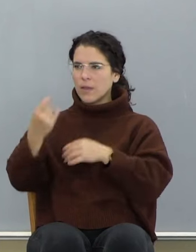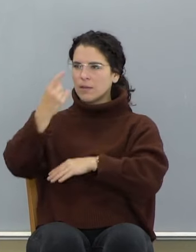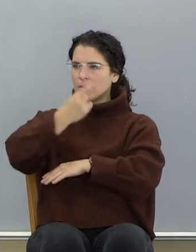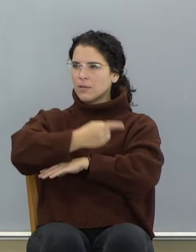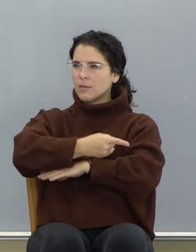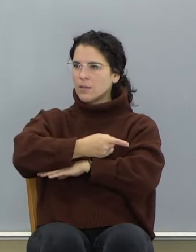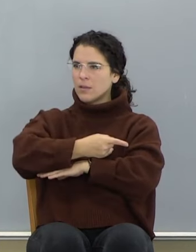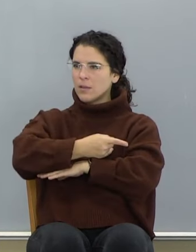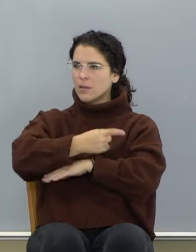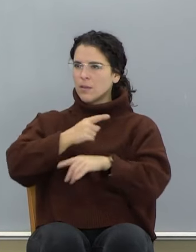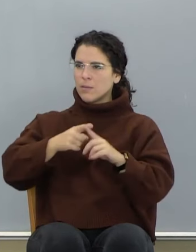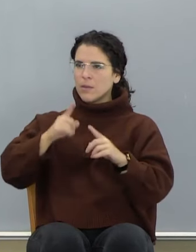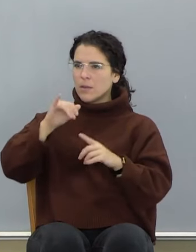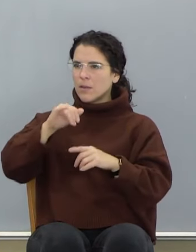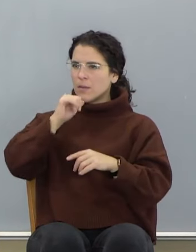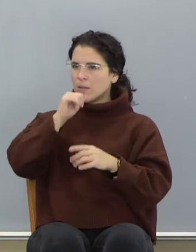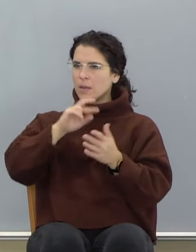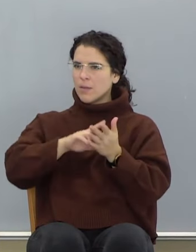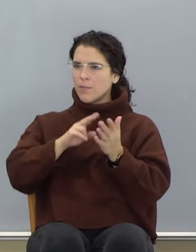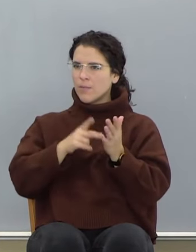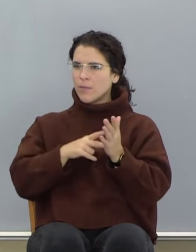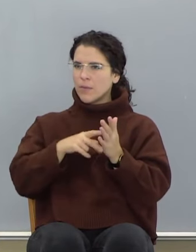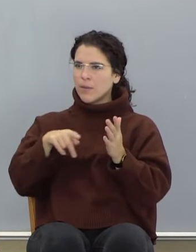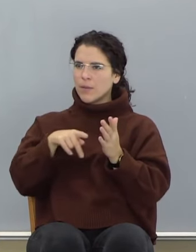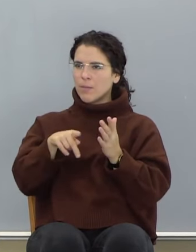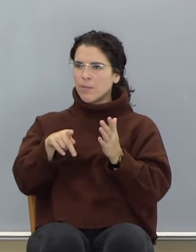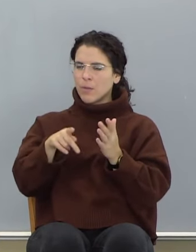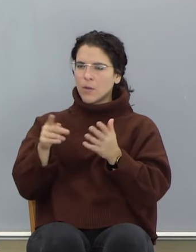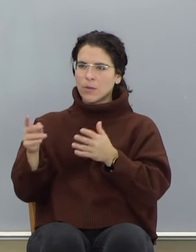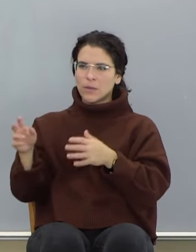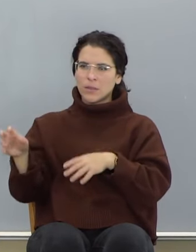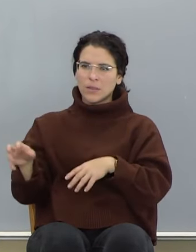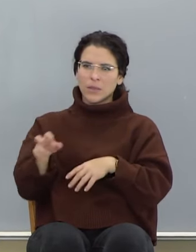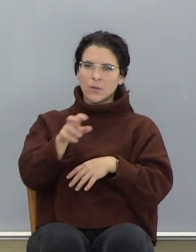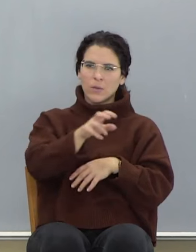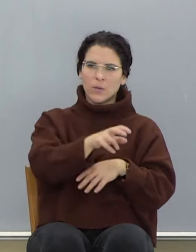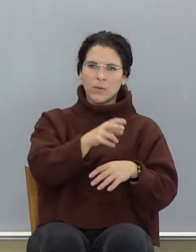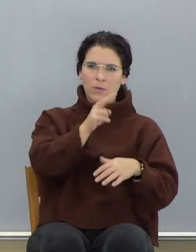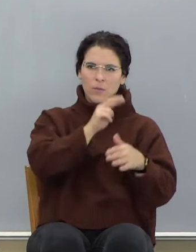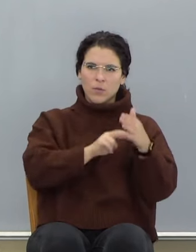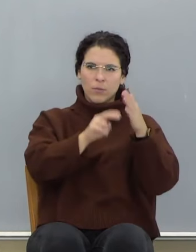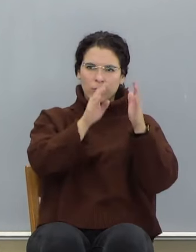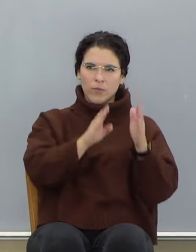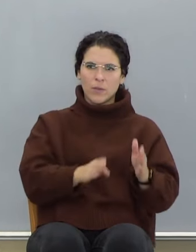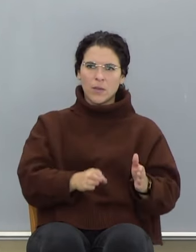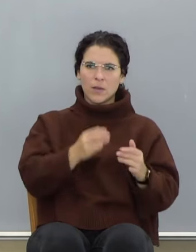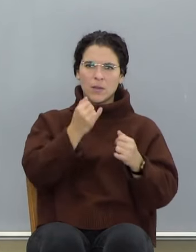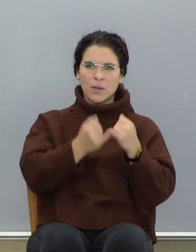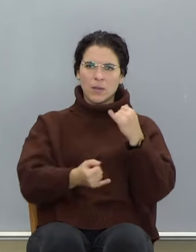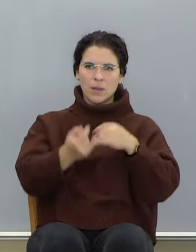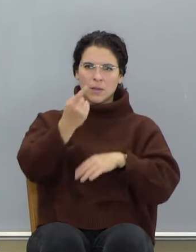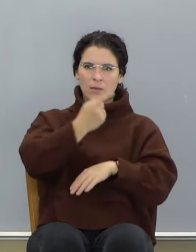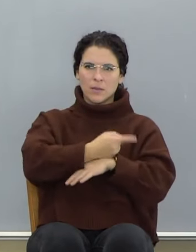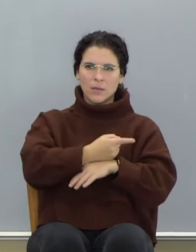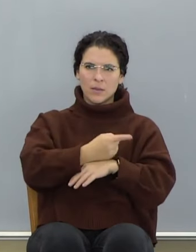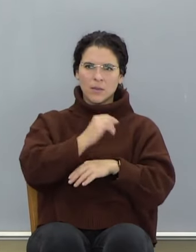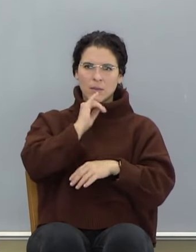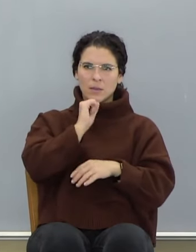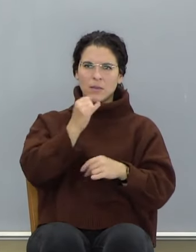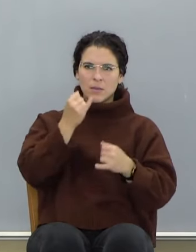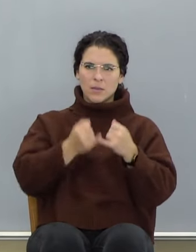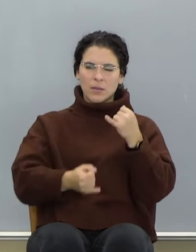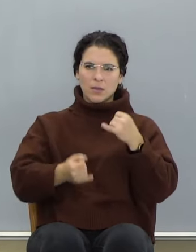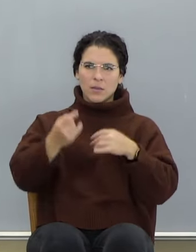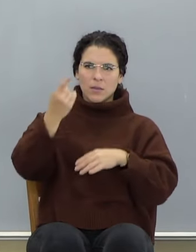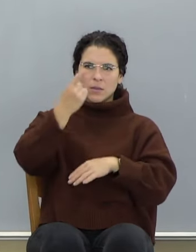days, but that doesn't mean Paul is a carryover of the prophetic last days. It is the last